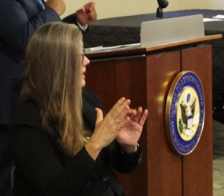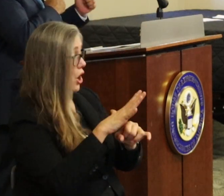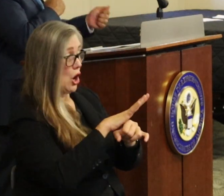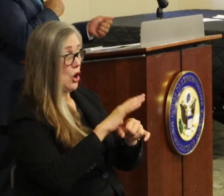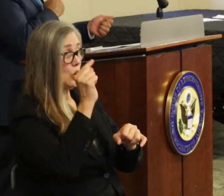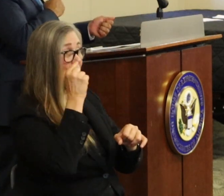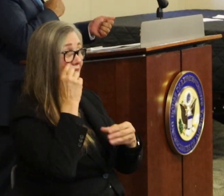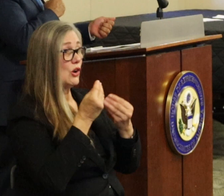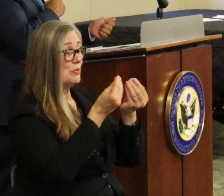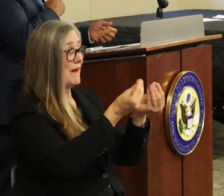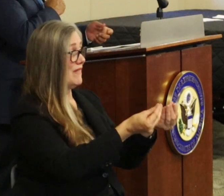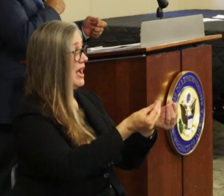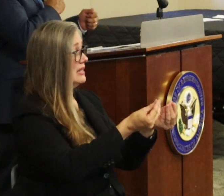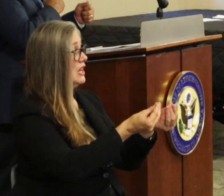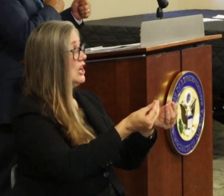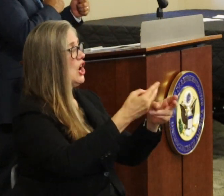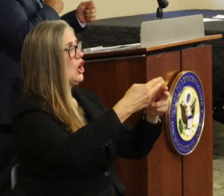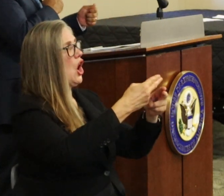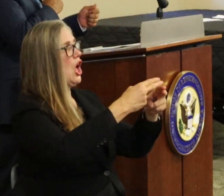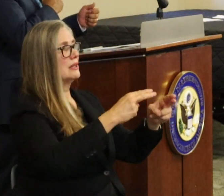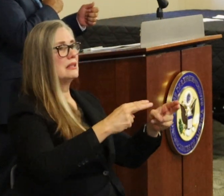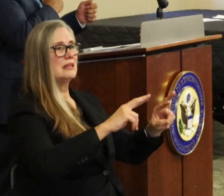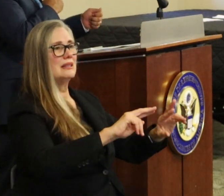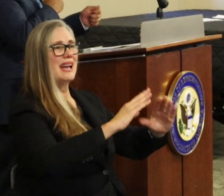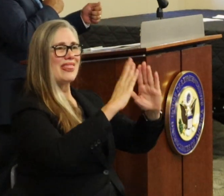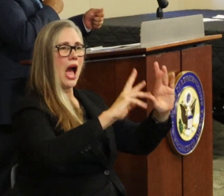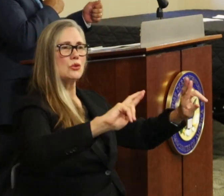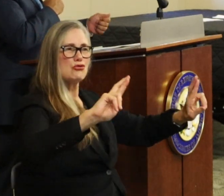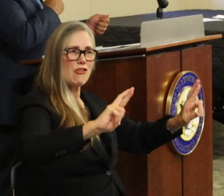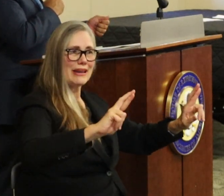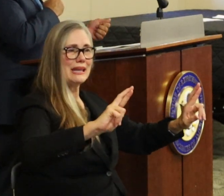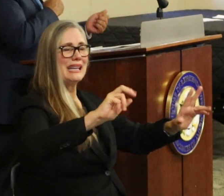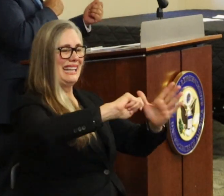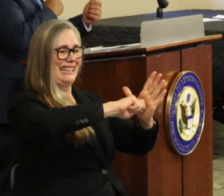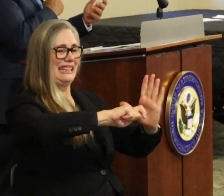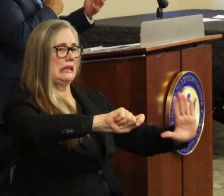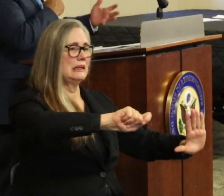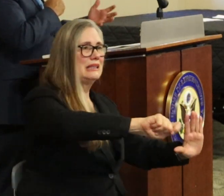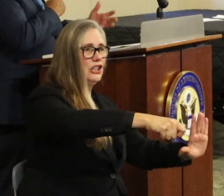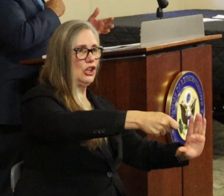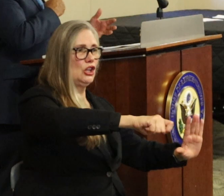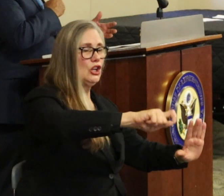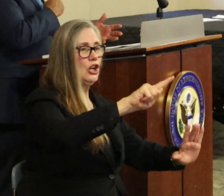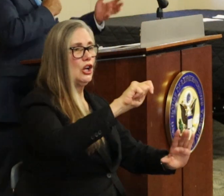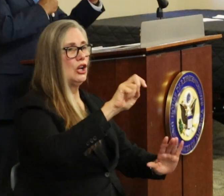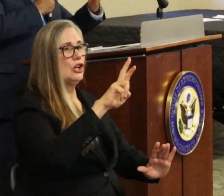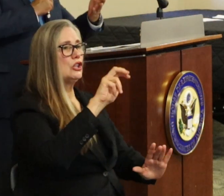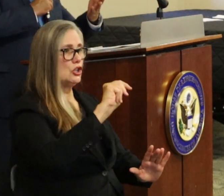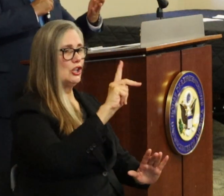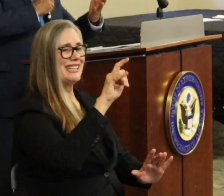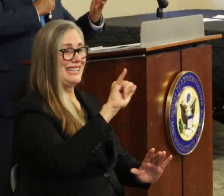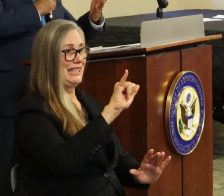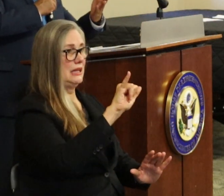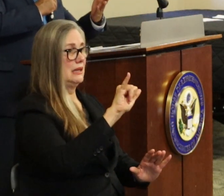do turnkey projects to help with address the issue of homelessness. And just the county of Santa Barbara,